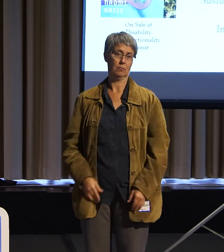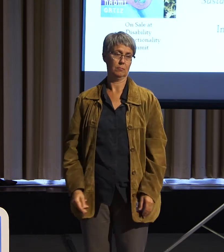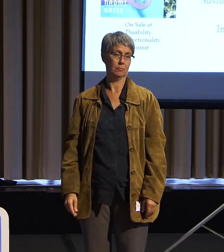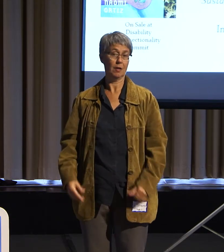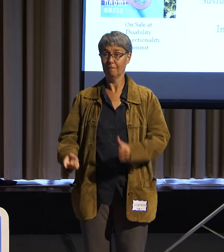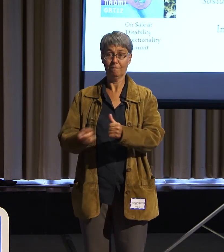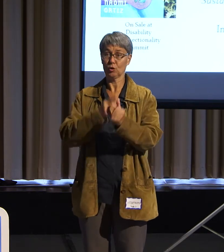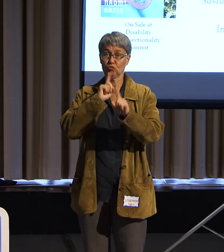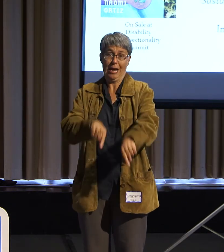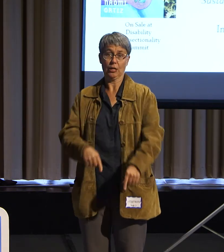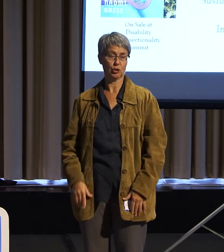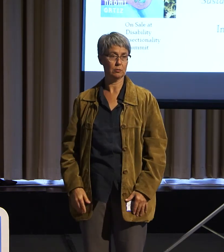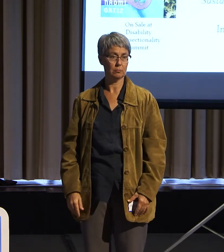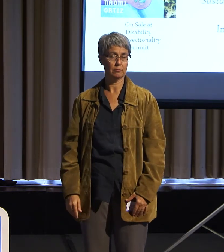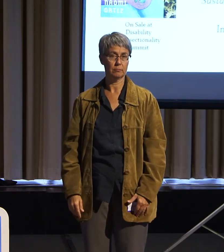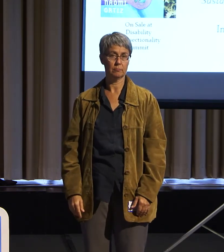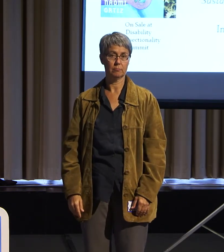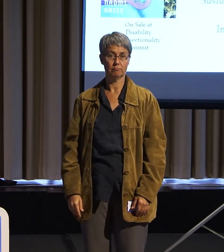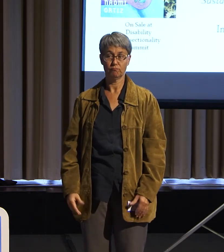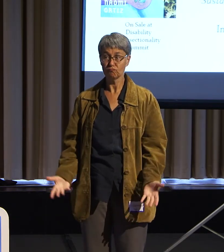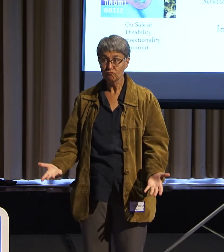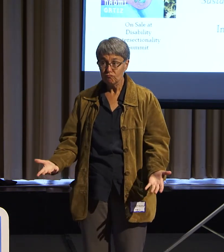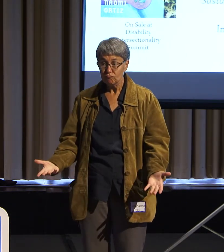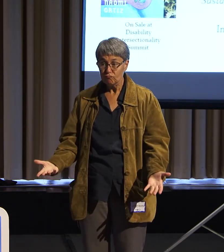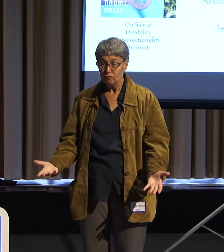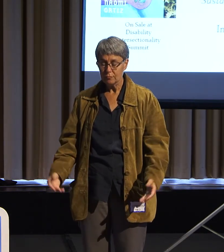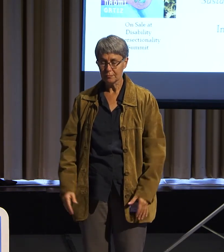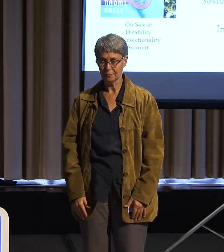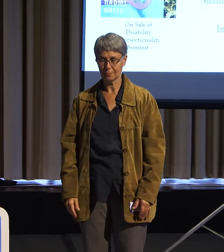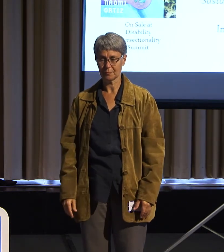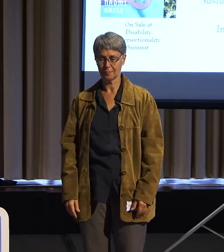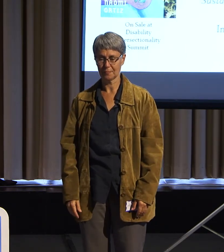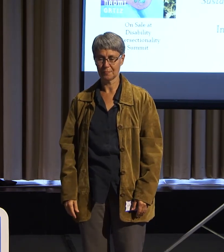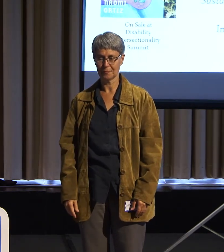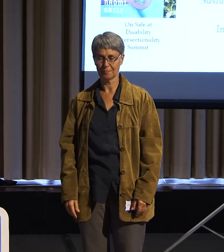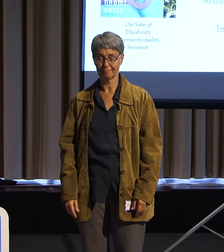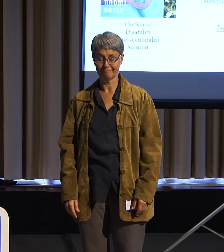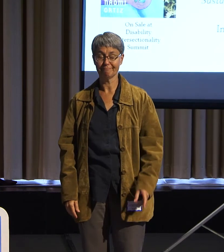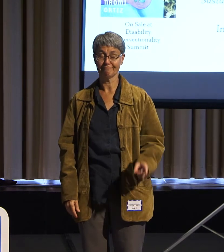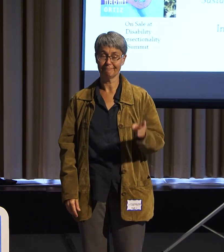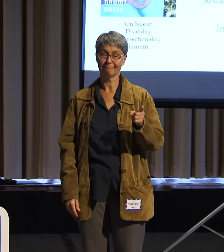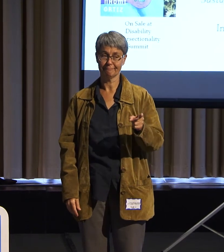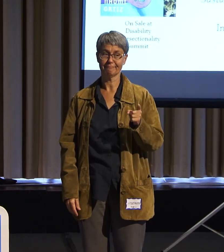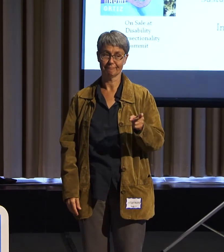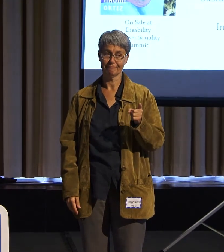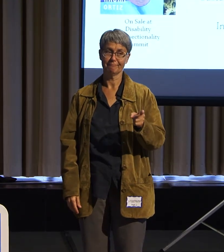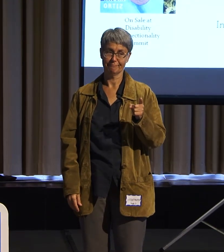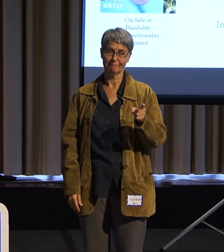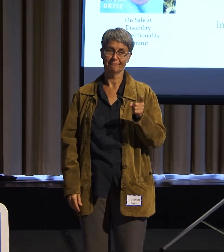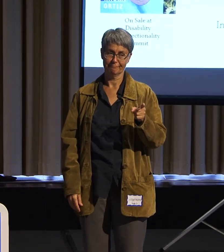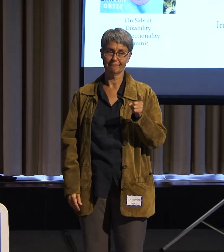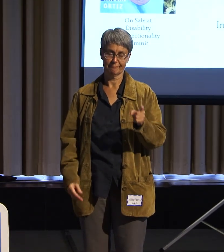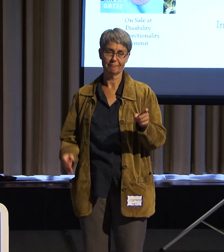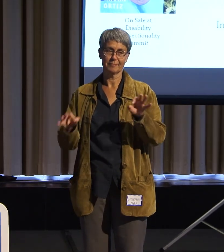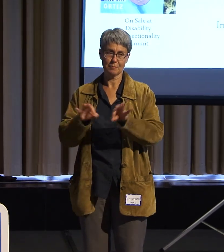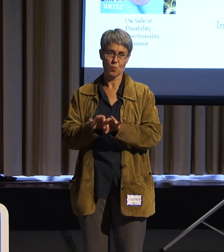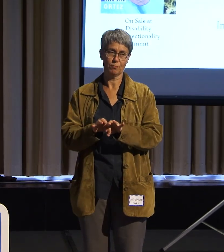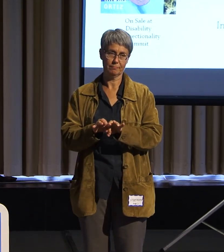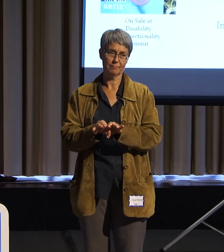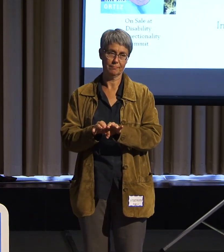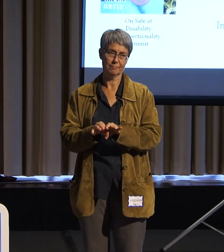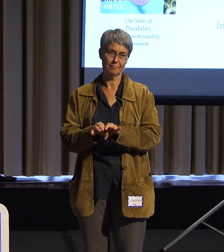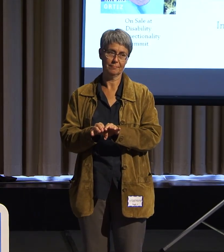but like actually us. But then at the same time, we simultaneously are like, I don't do that. I can't do that. If I do that, I will in fact be this